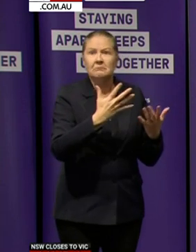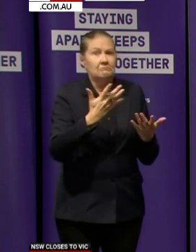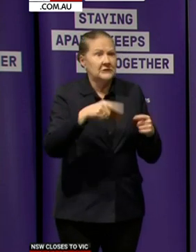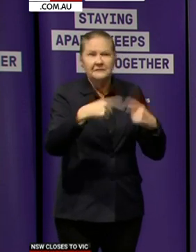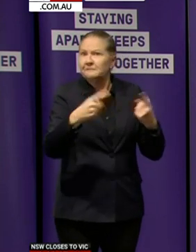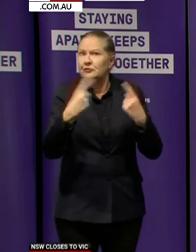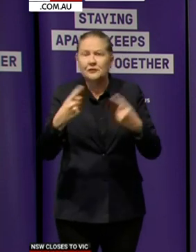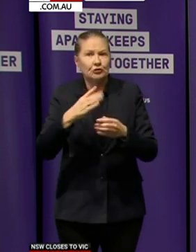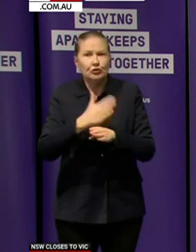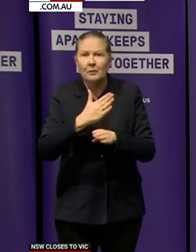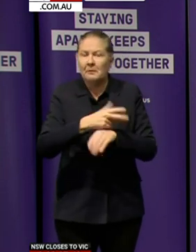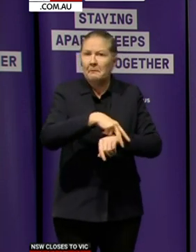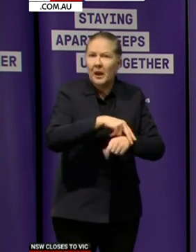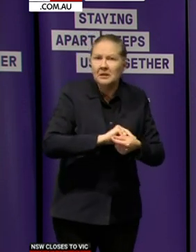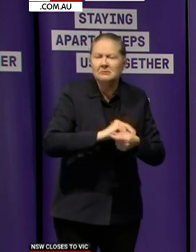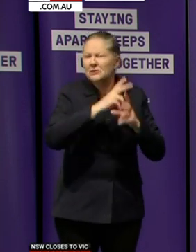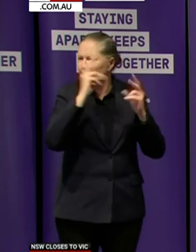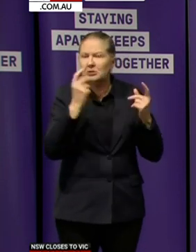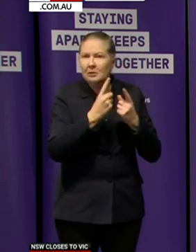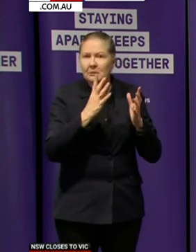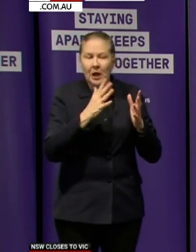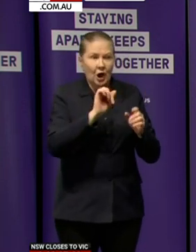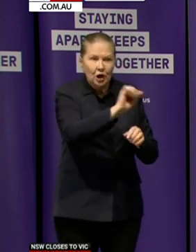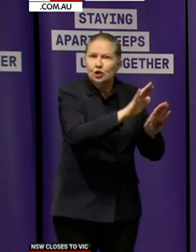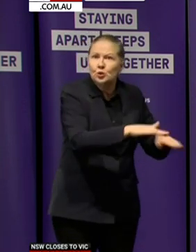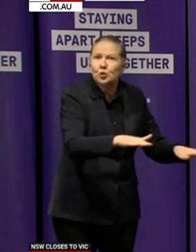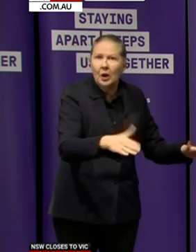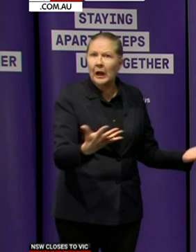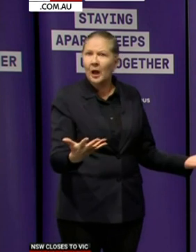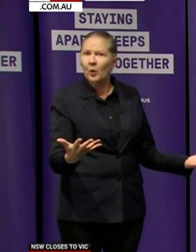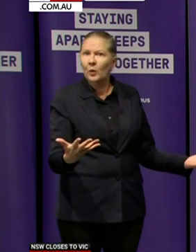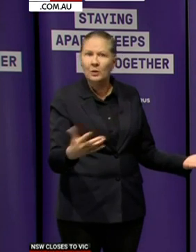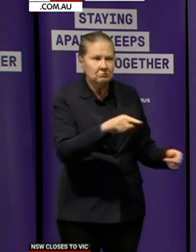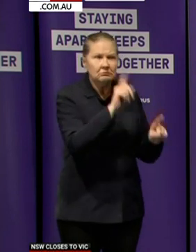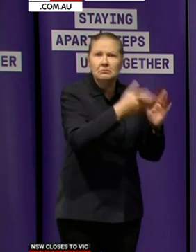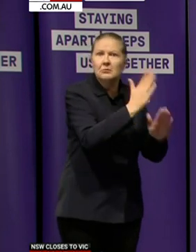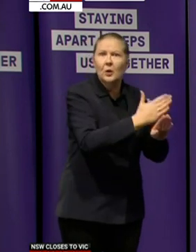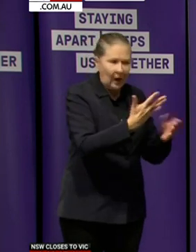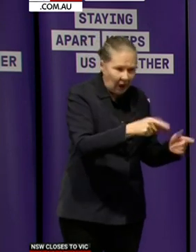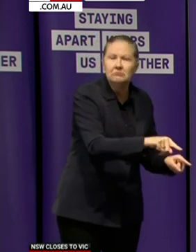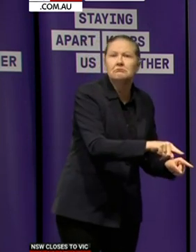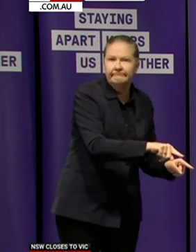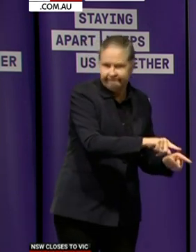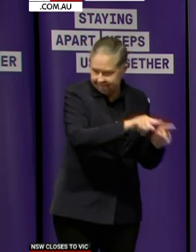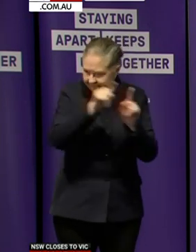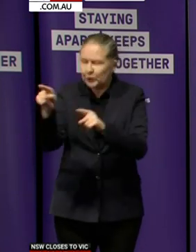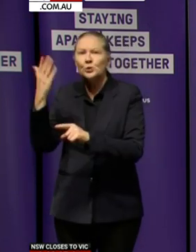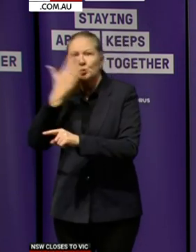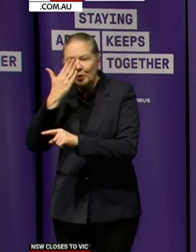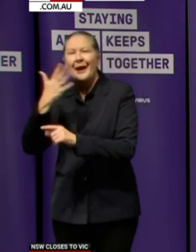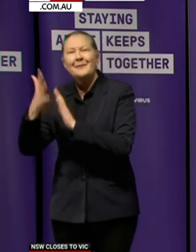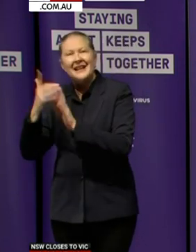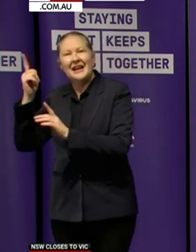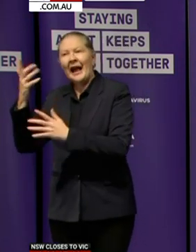police officer, those kids will be able to be taken to school, and for next week there will be a supervised